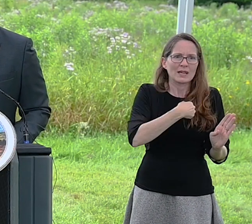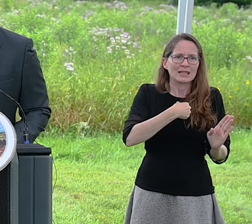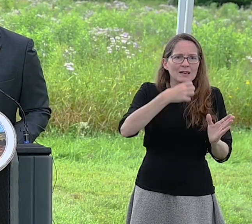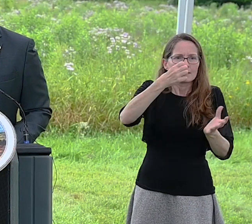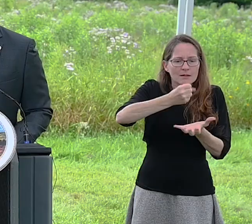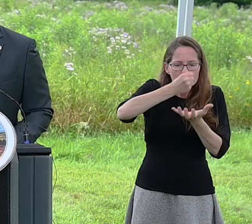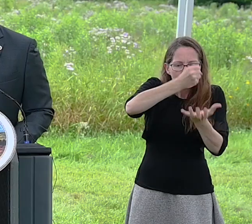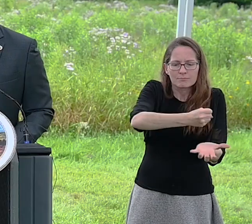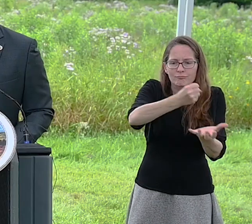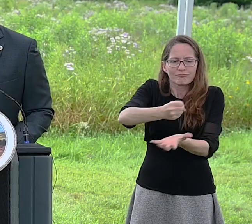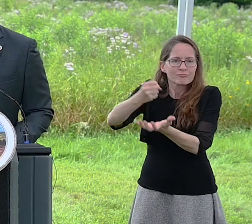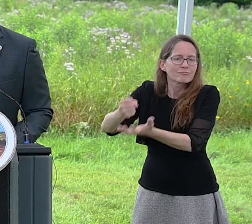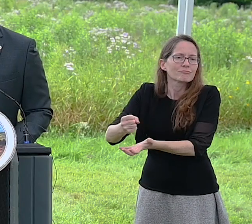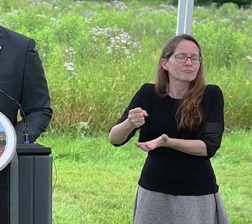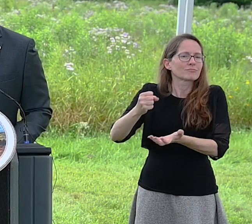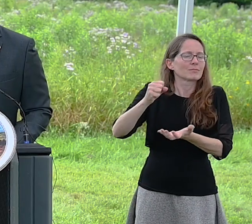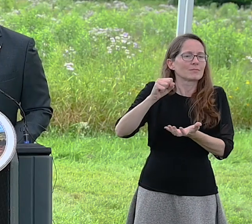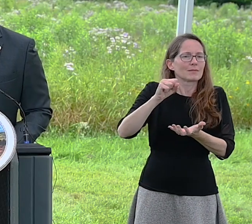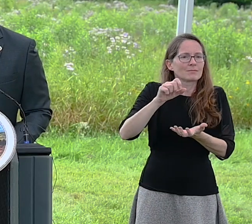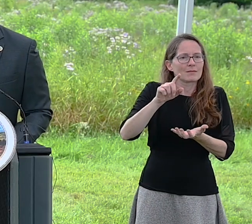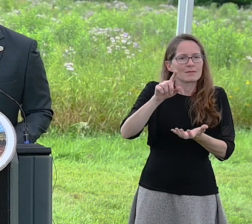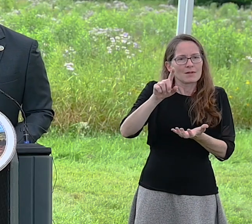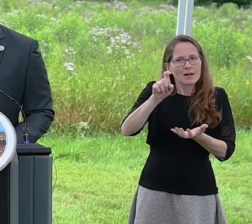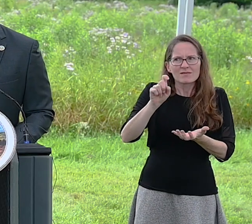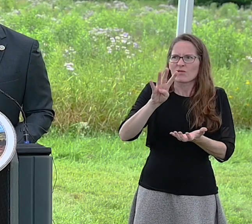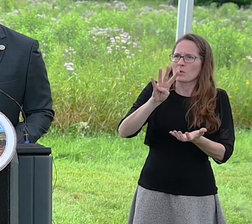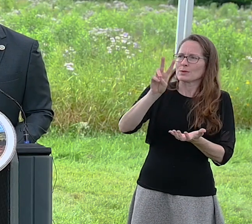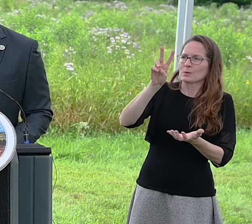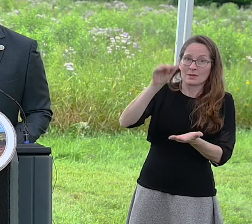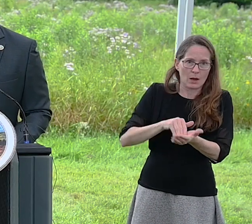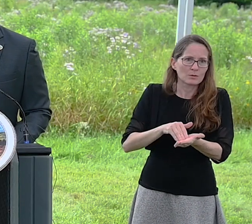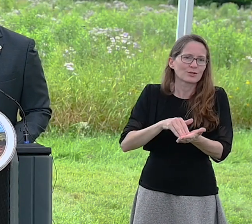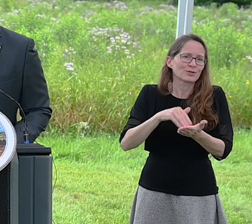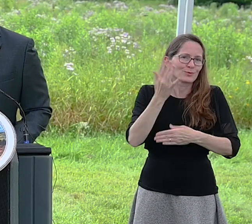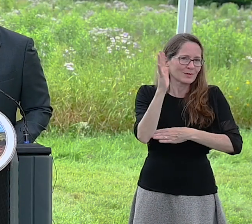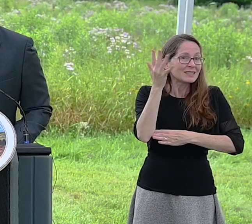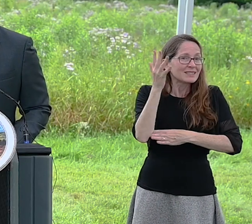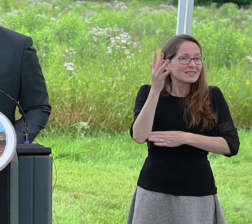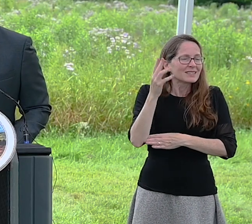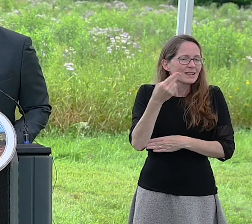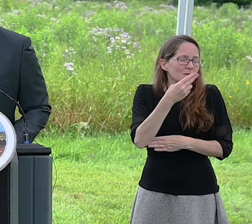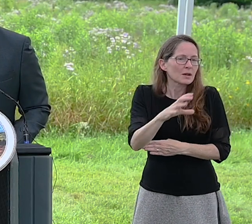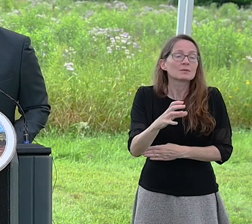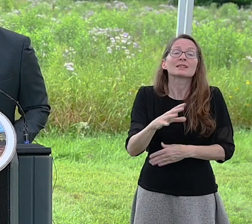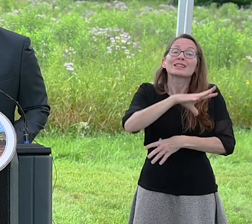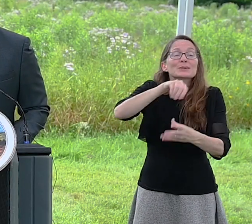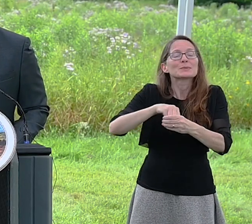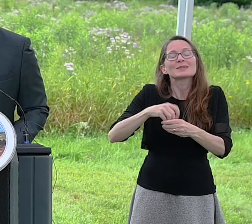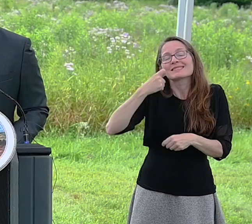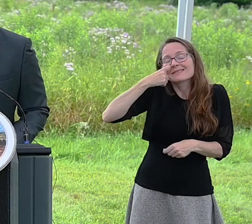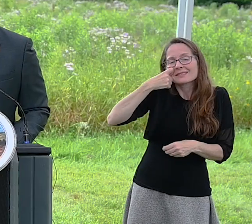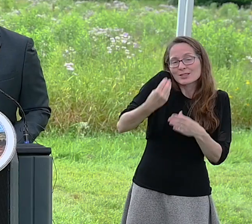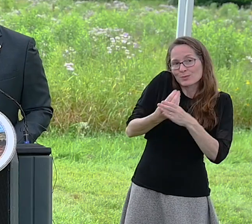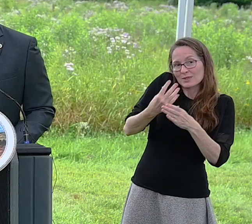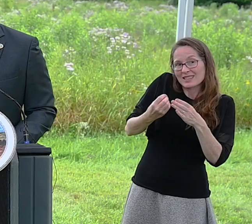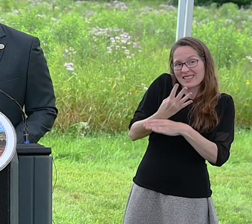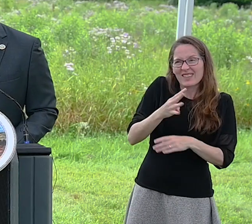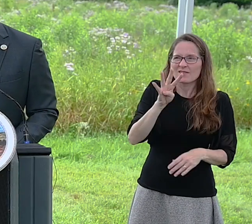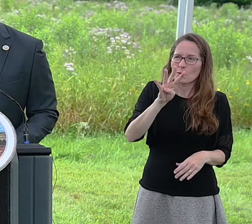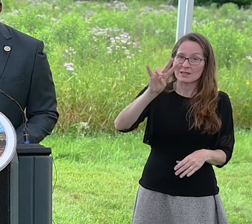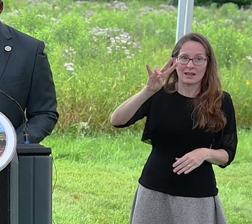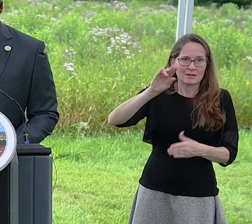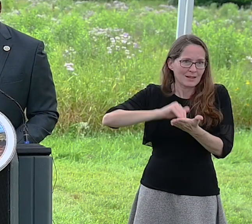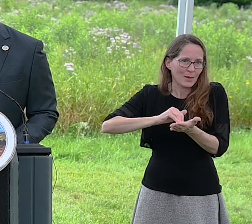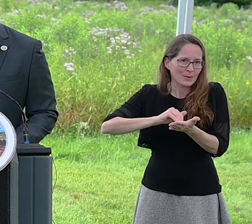142,000 trees since 2019, including the recent spring planting of nearly 47,000 trees